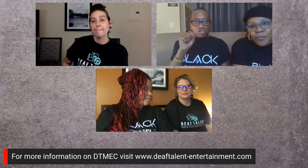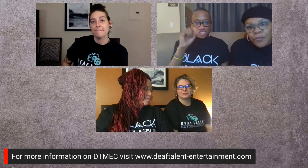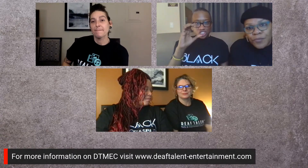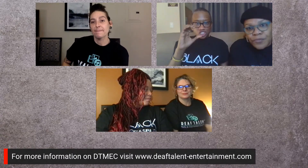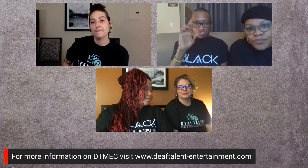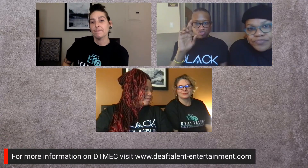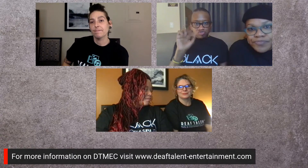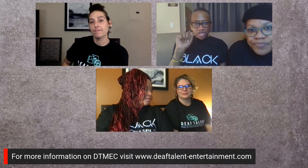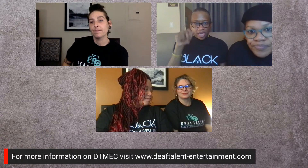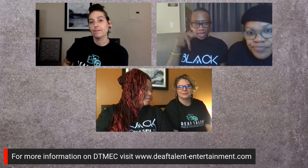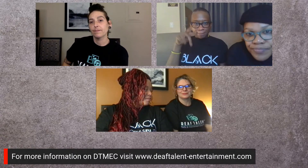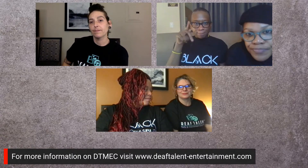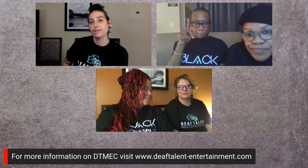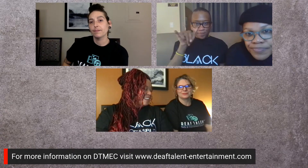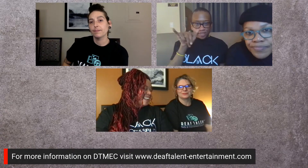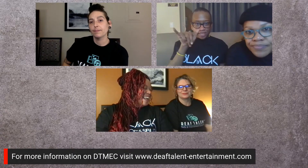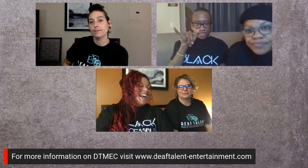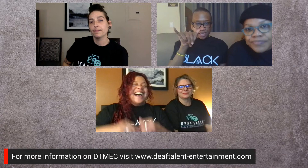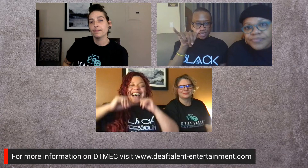So one word,